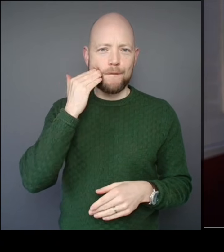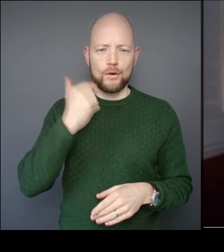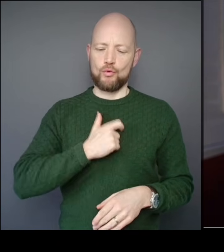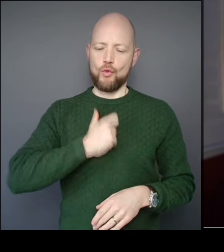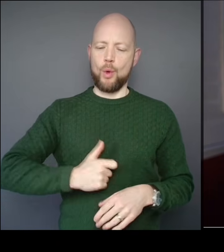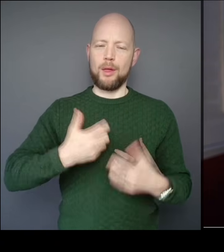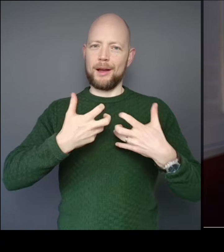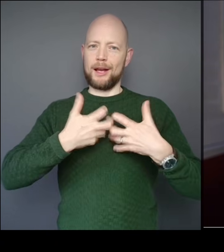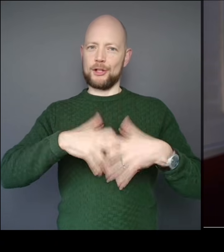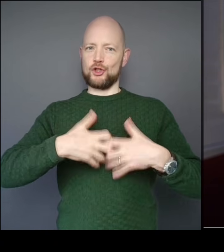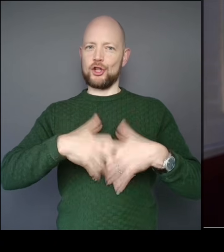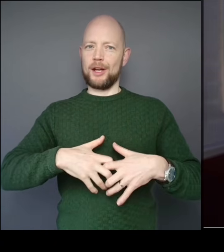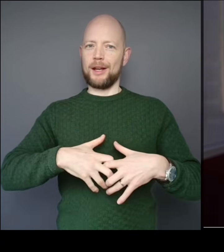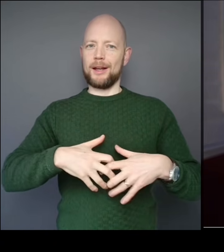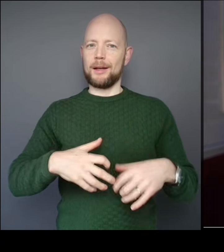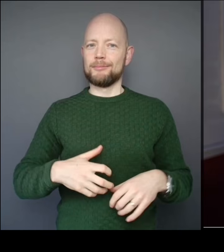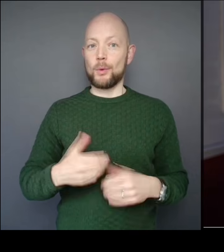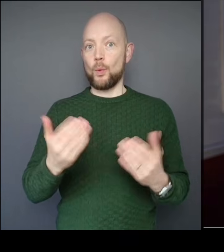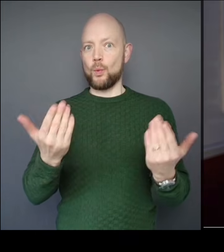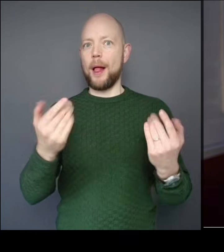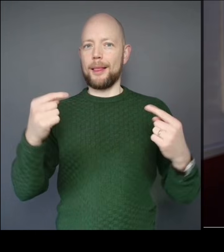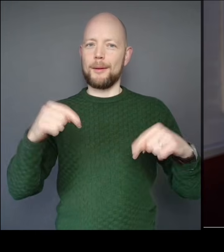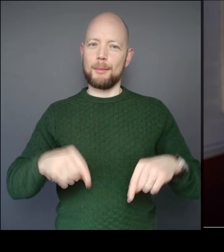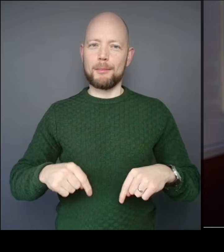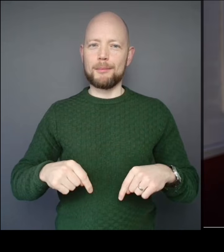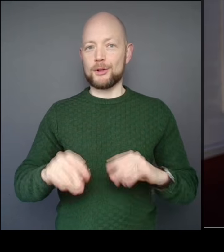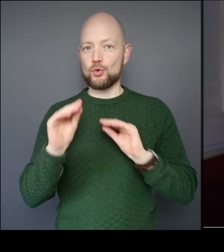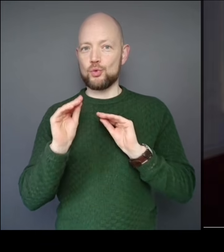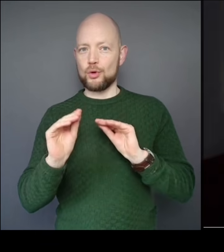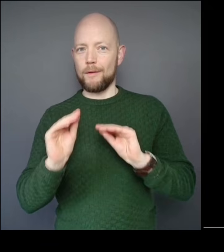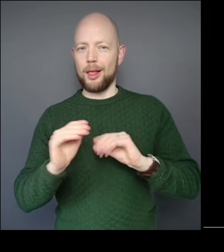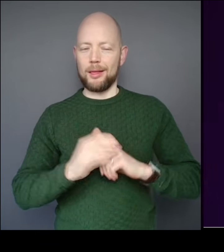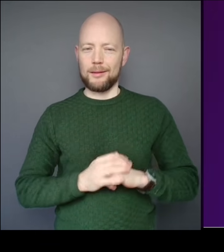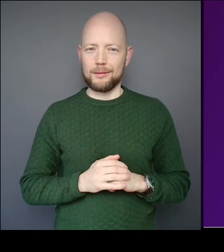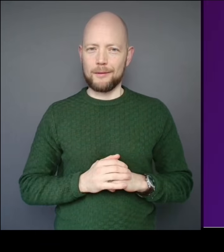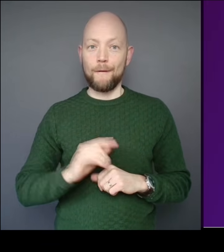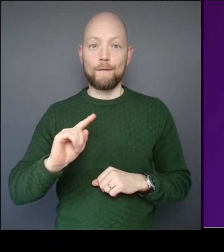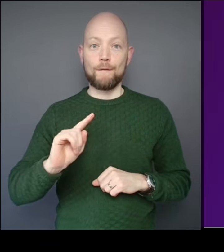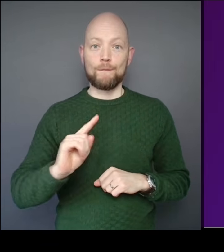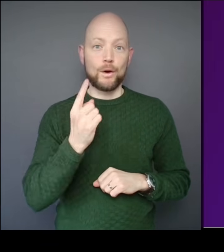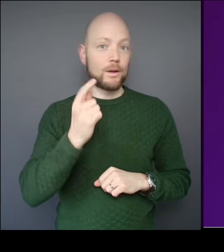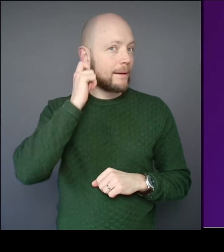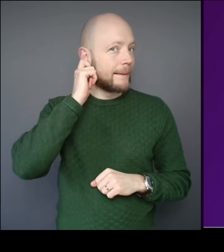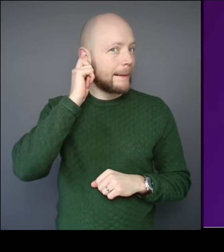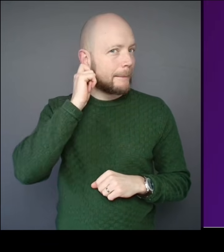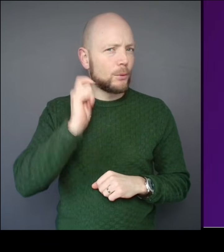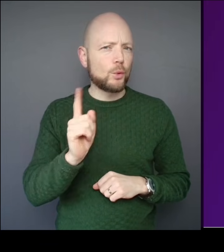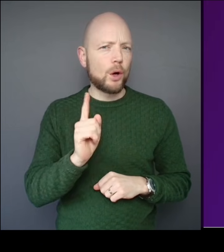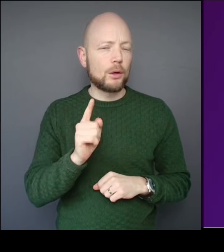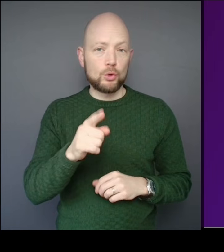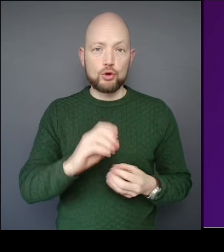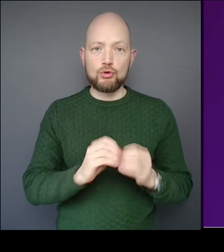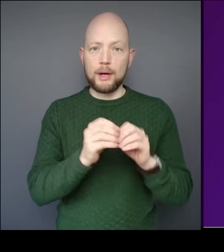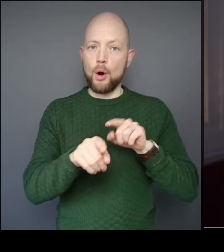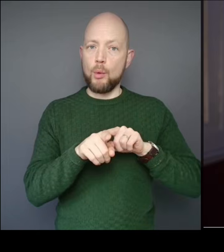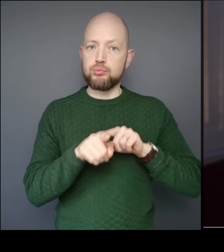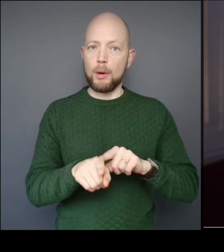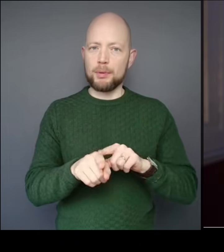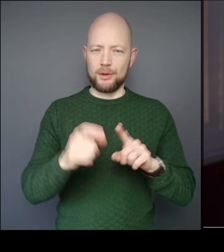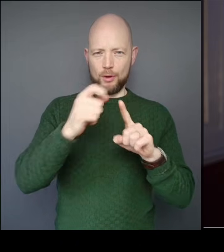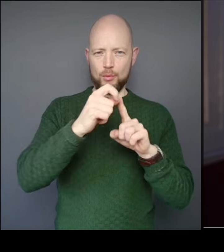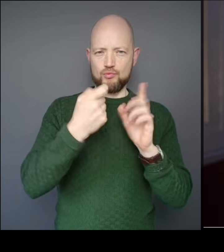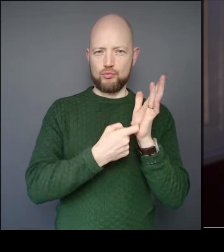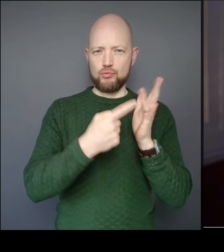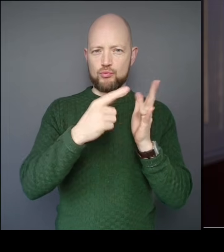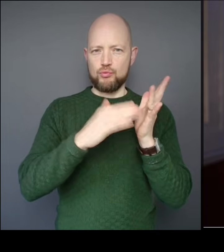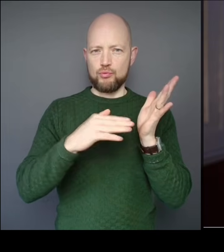Principal Engineer at Microsoft. Welcome to Collaboration Simplified. Tip number one is sharing your favorite prompts with your teammates. So what